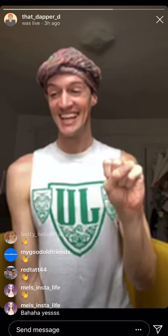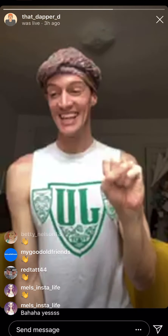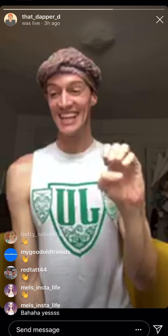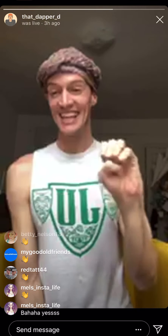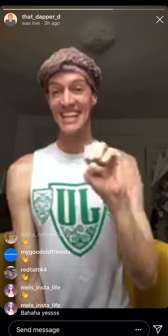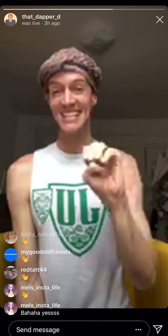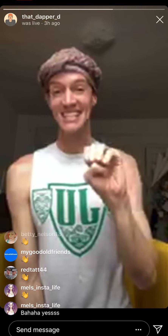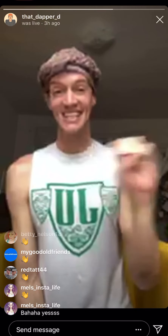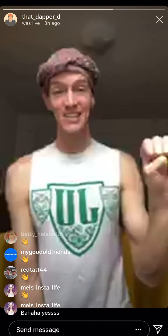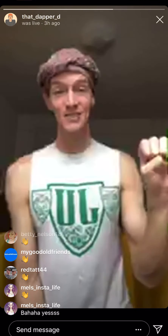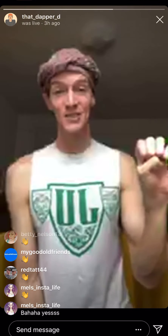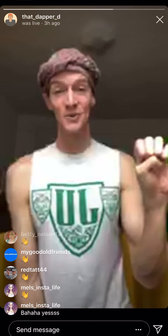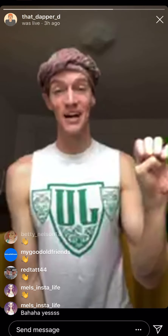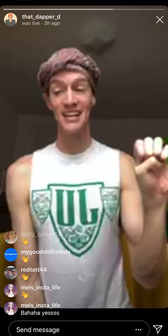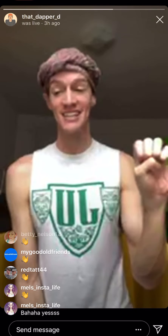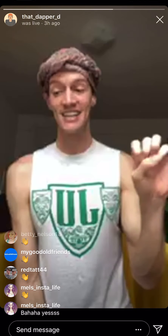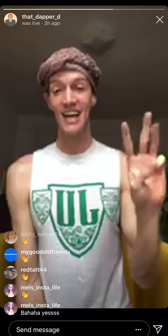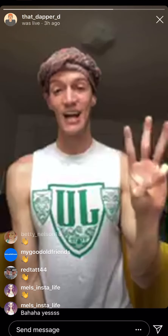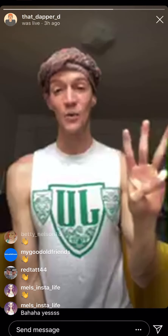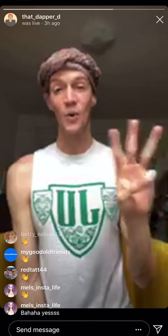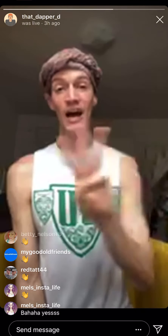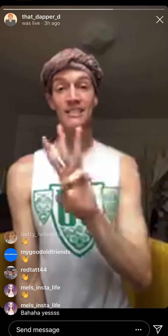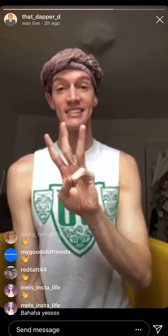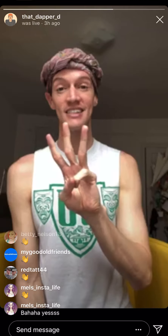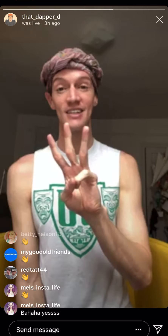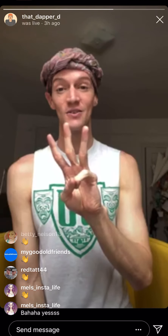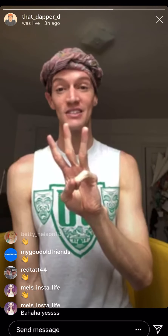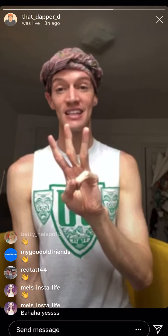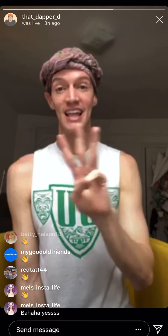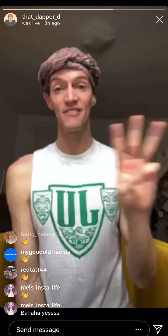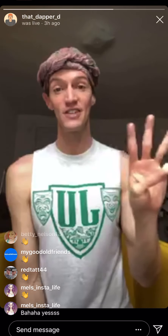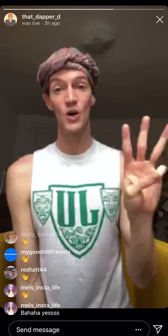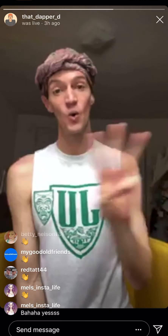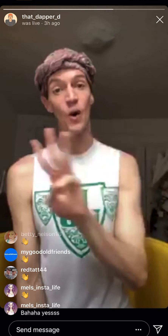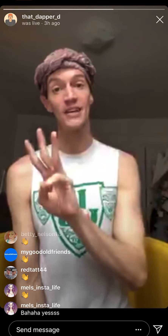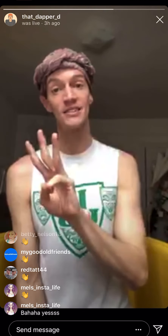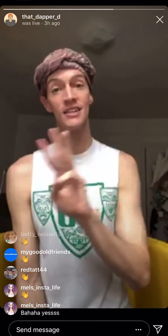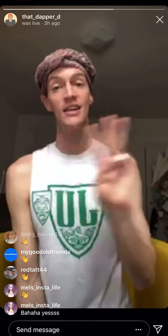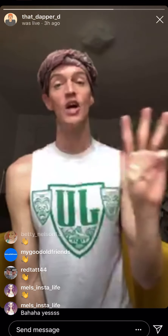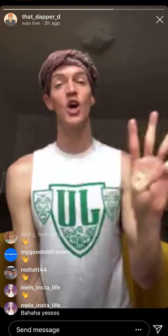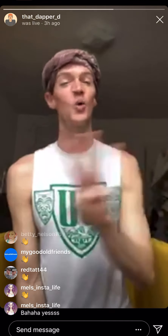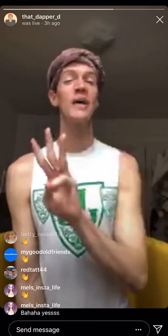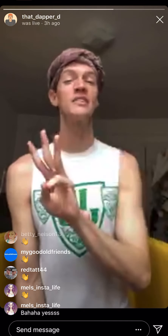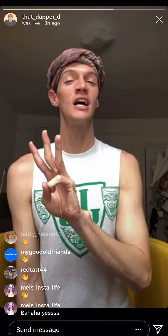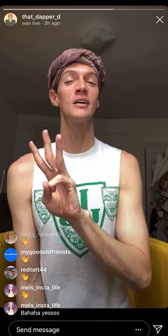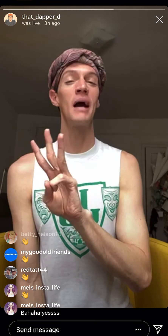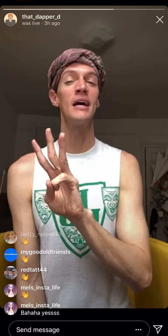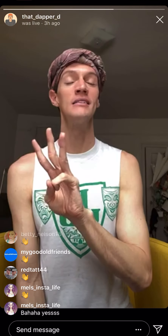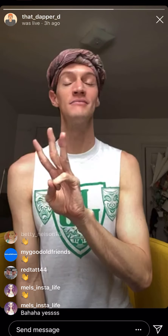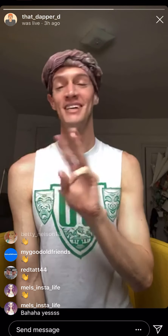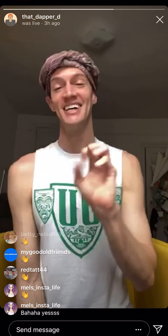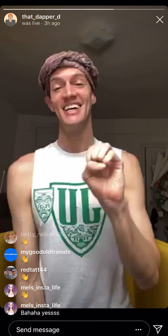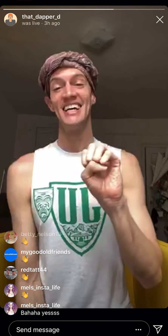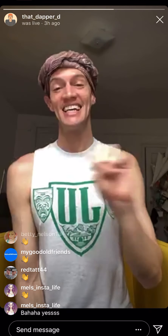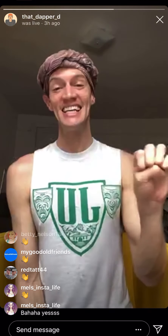east goes to the right and west goes to the left west go west young man east